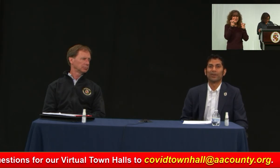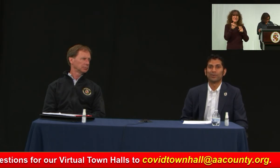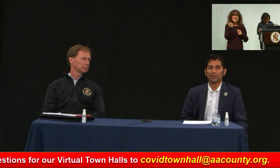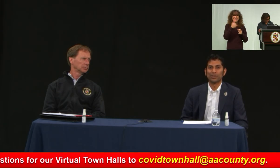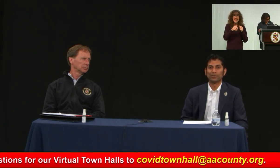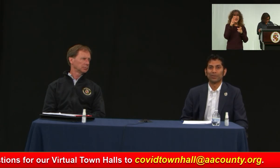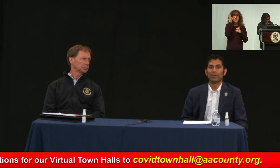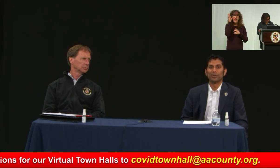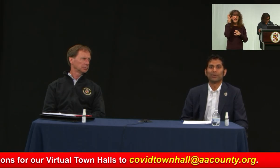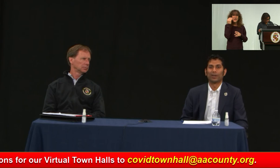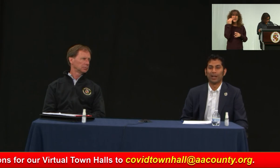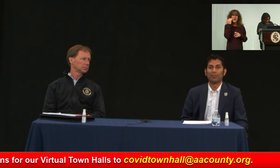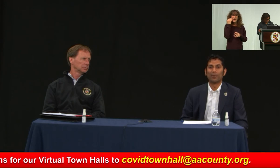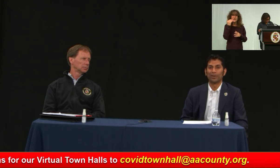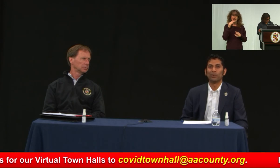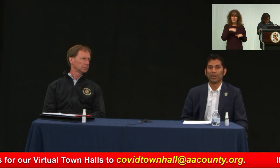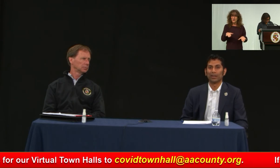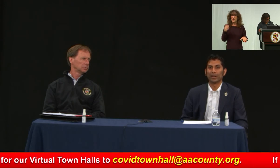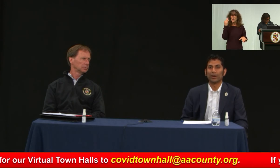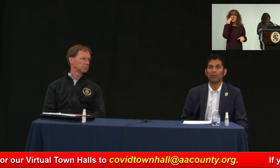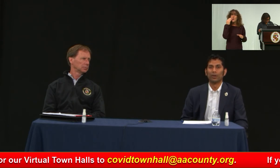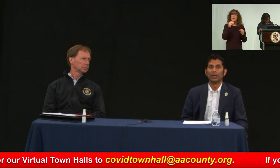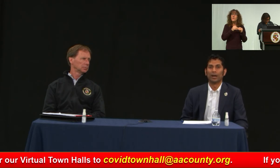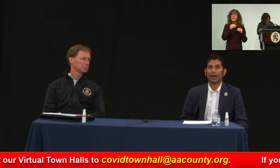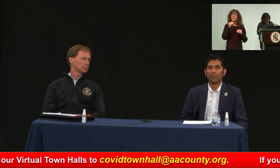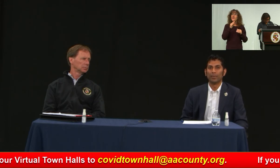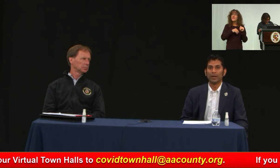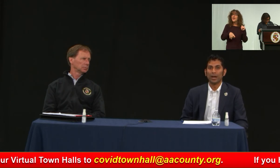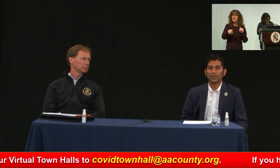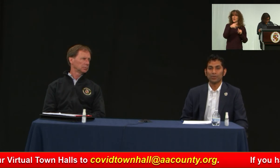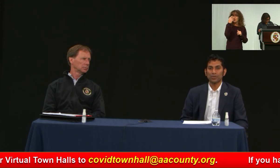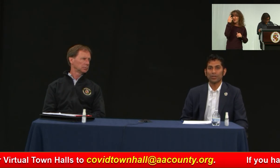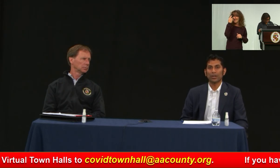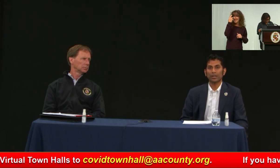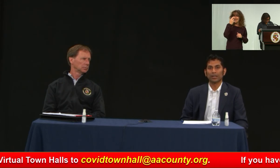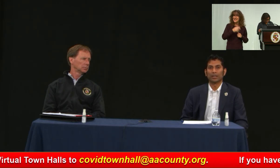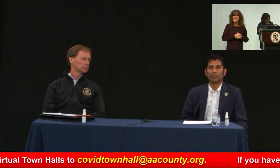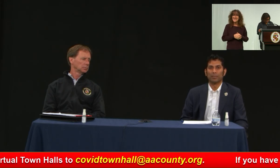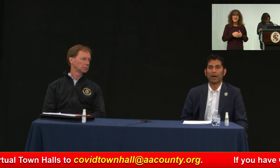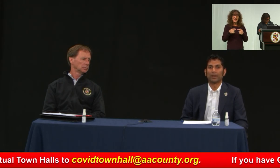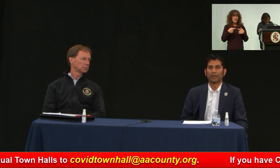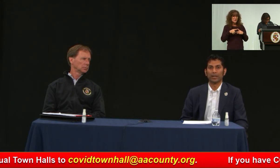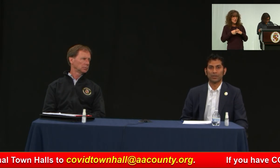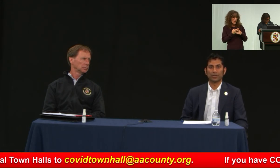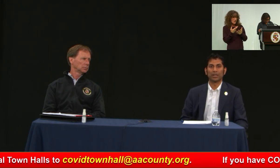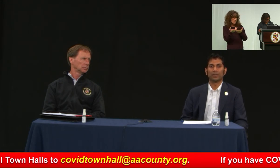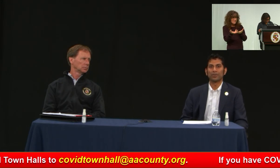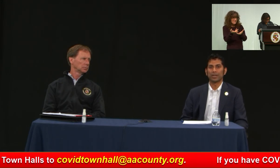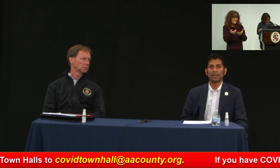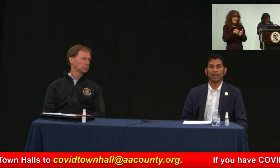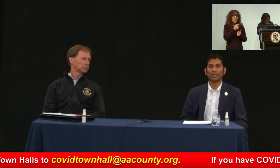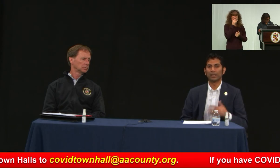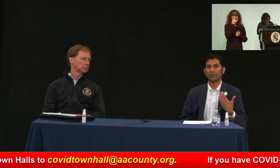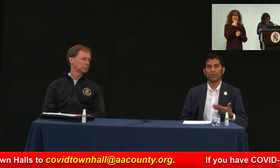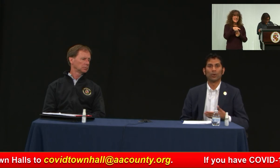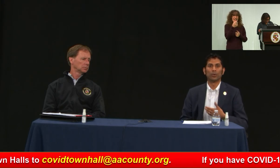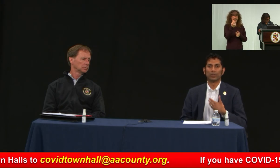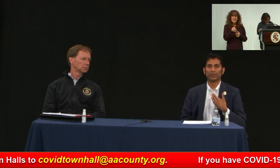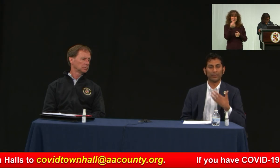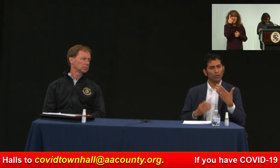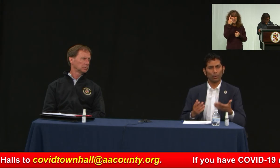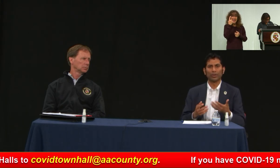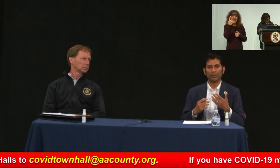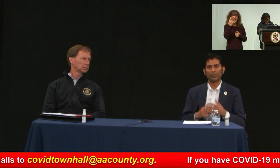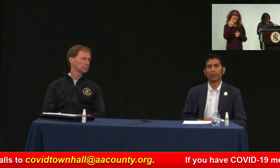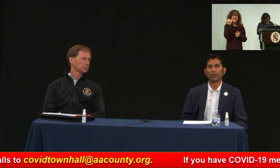As any parent knows, your children know a lot more than you think they know. And so start talking to them about it. They certainly understand the idea of